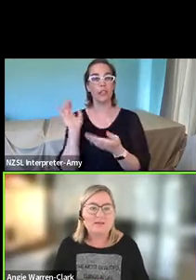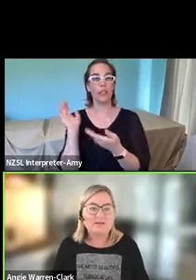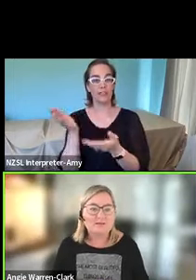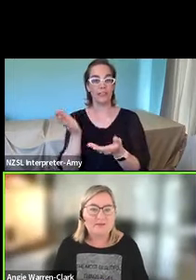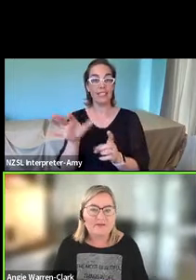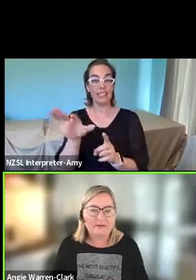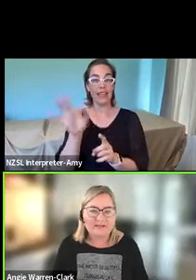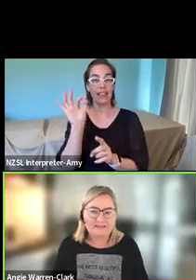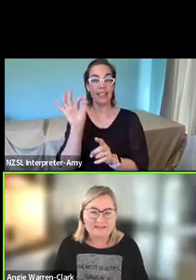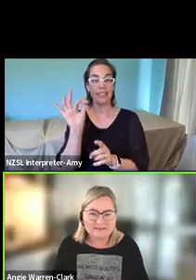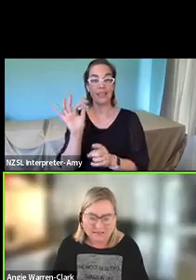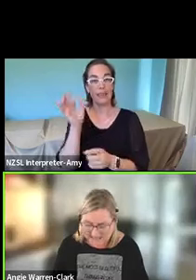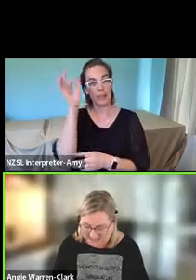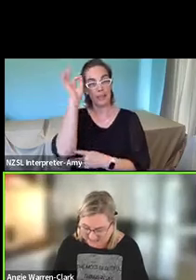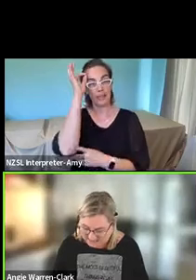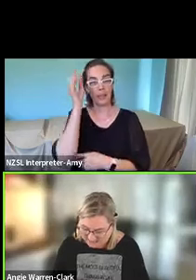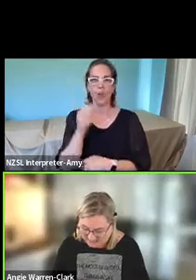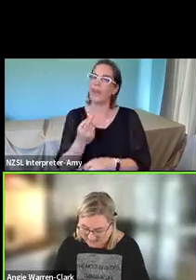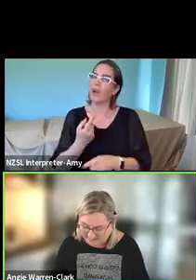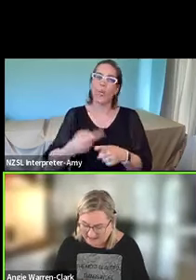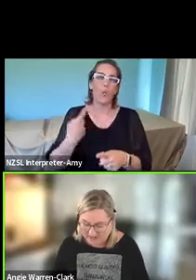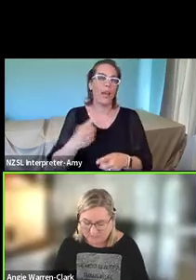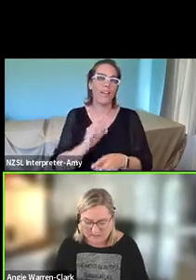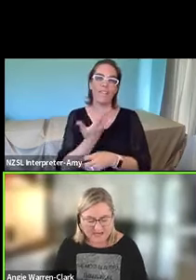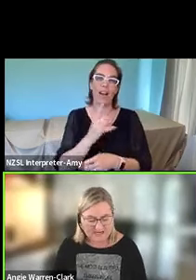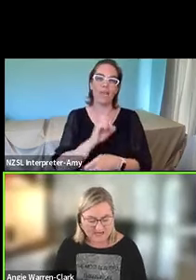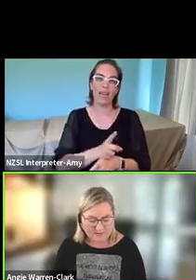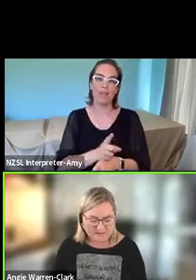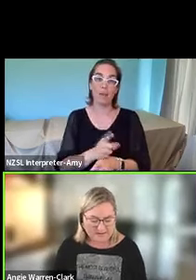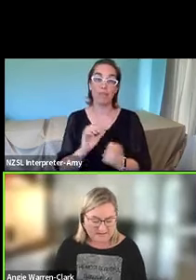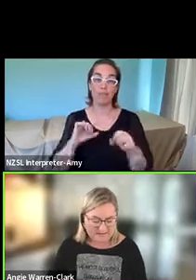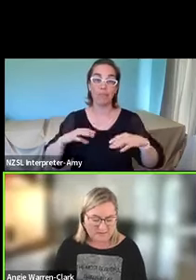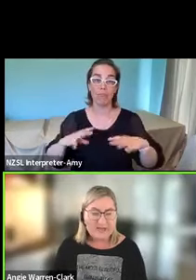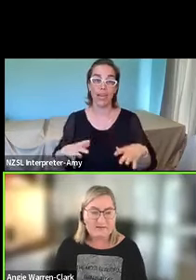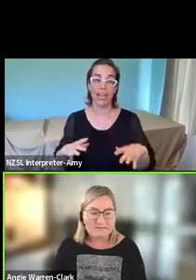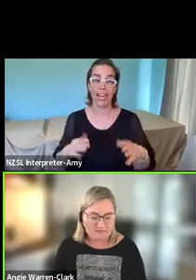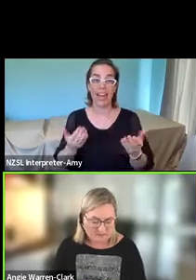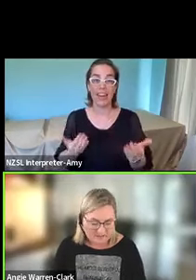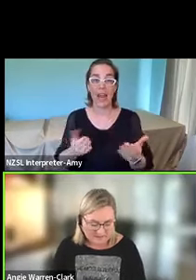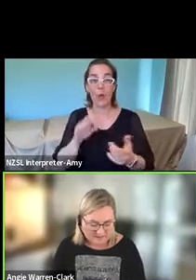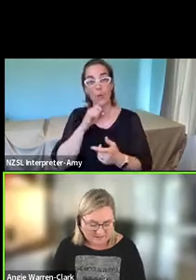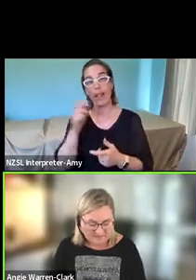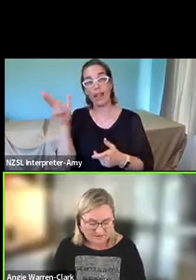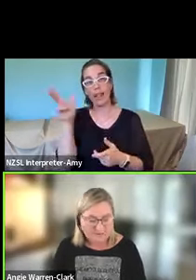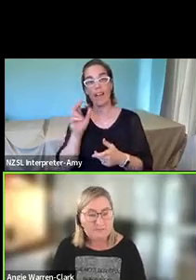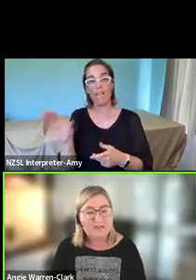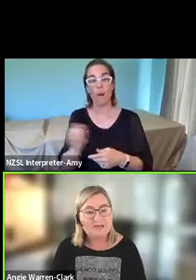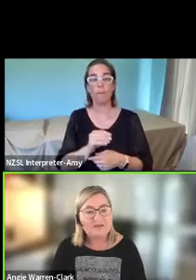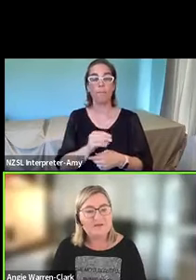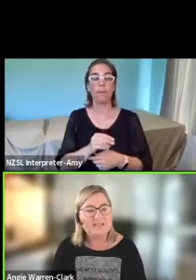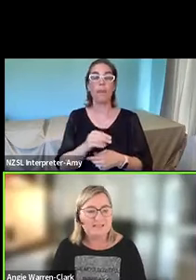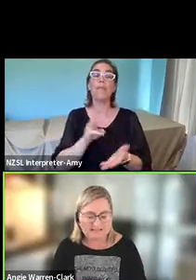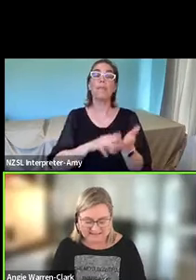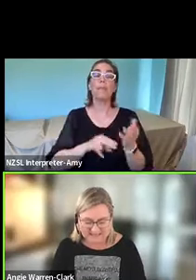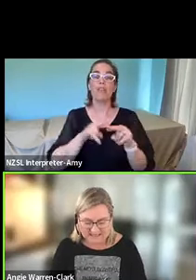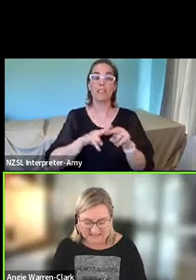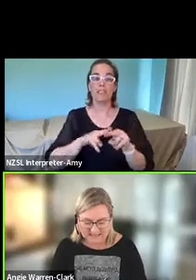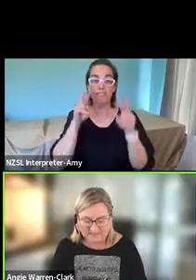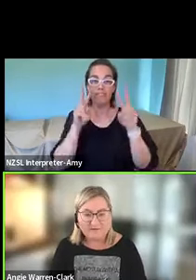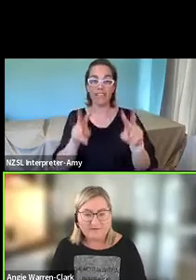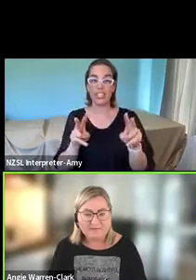a quick 5-minute break, and we are now about to hear from the parents of Vision Impaired New